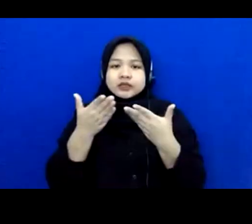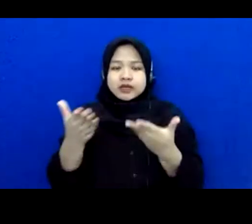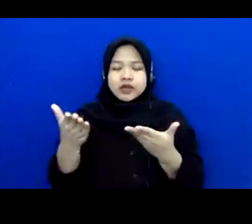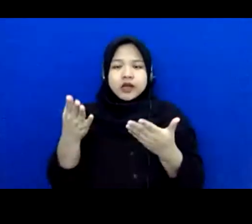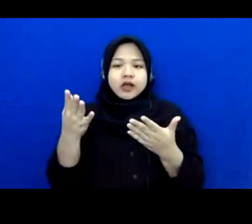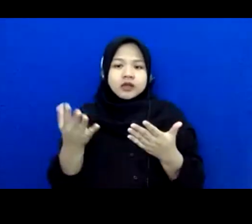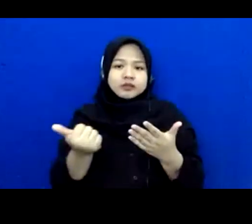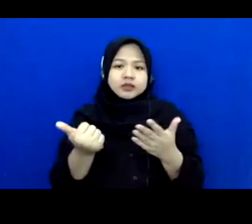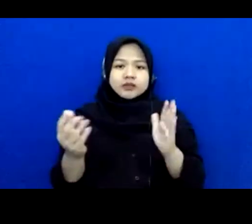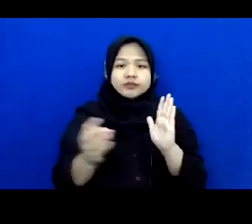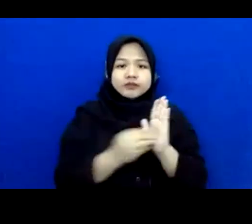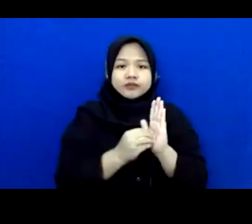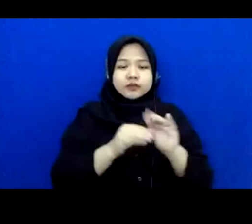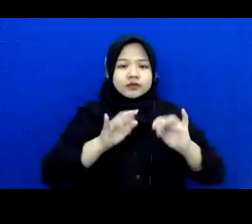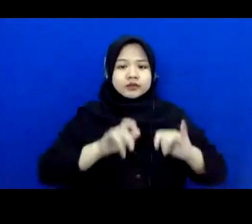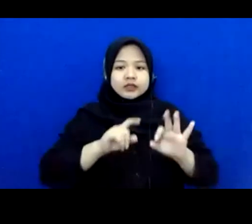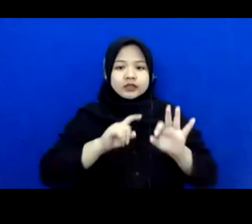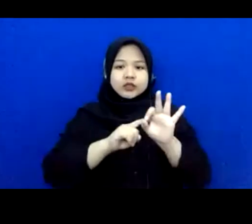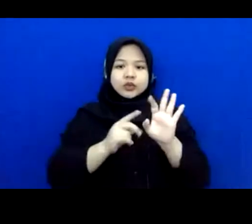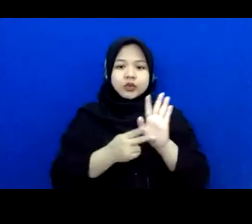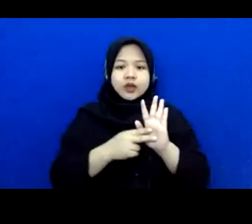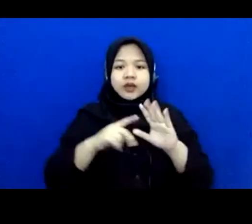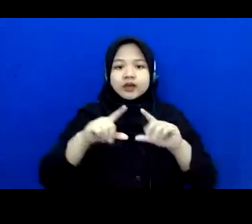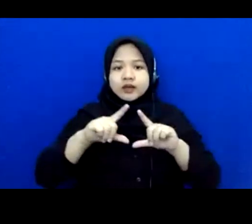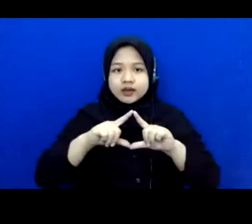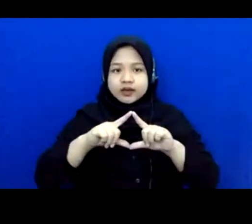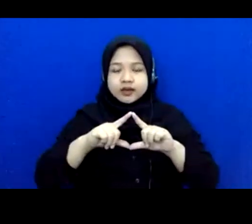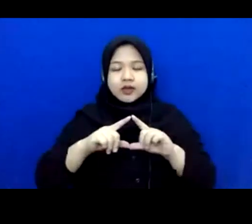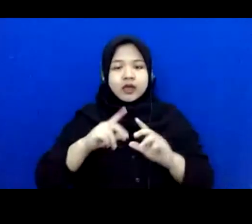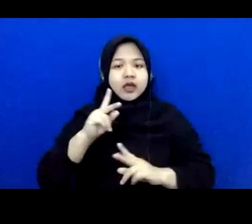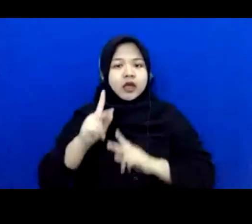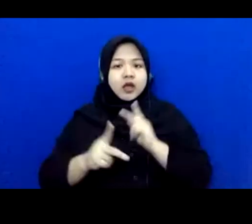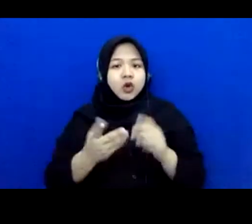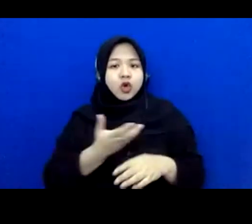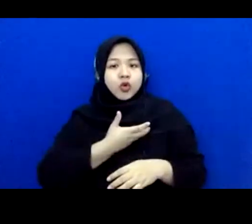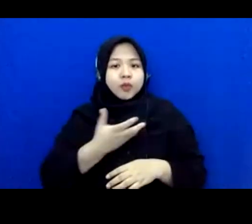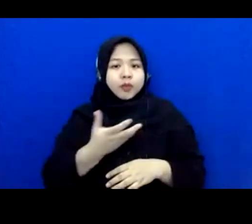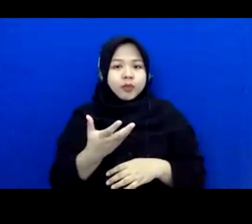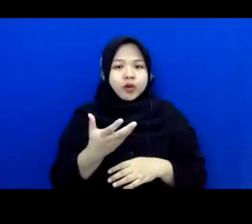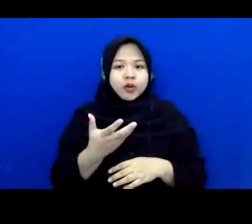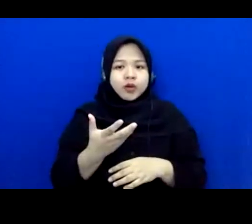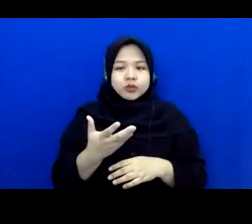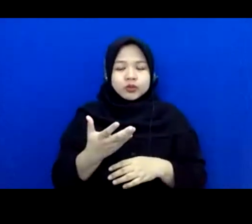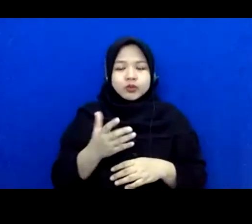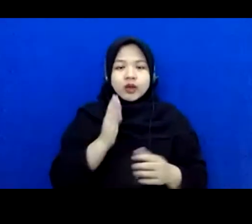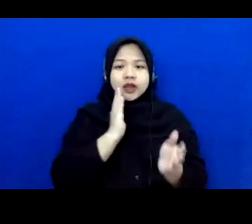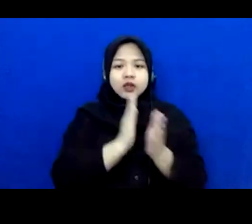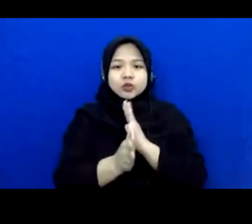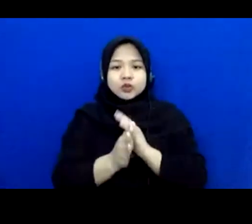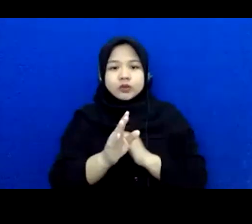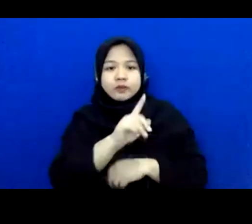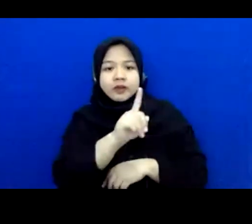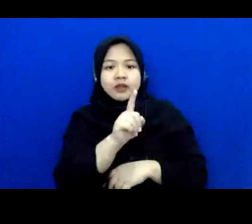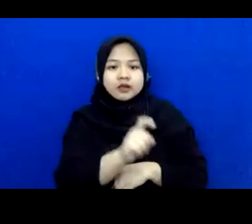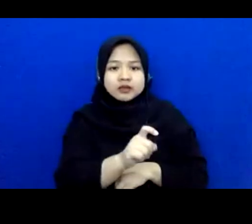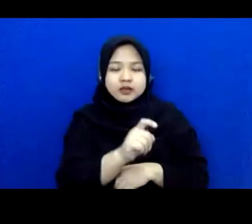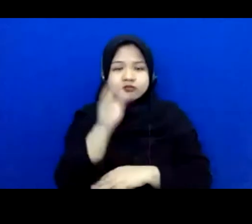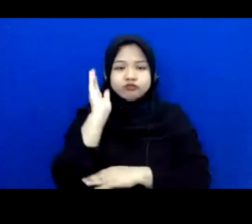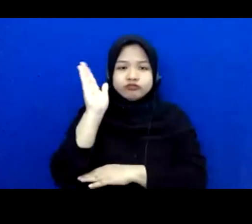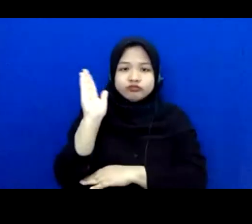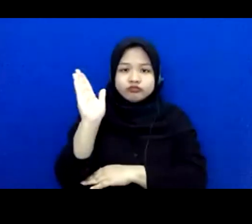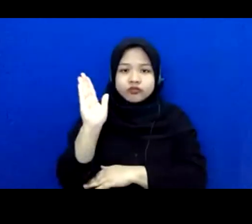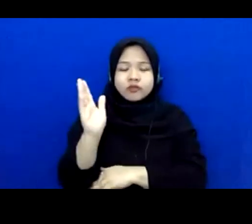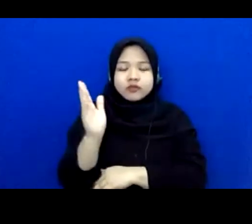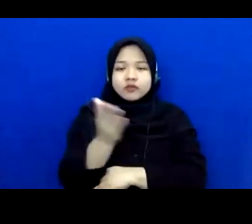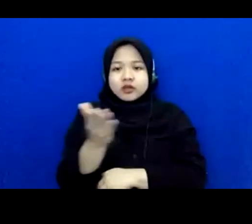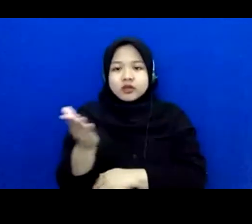into the Q&A chat box. And if you want to get in touch with the speakers, I believe most, if not all of them, are